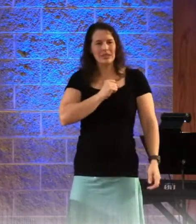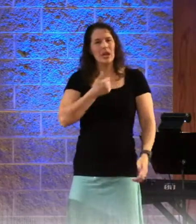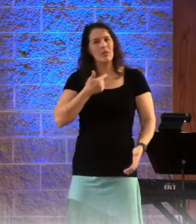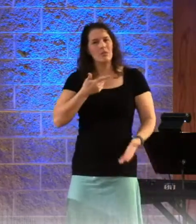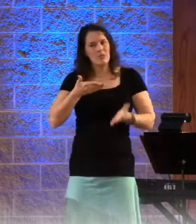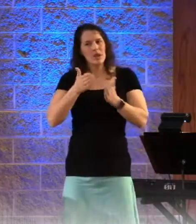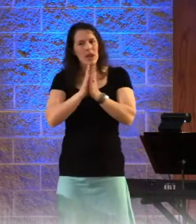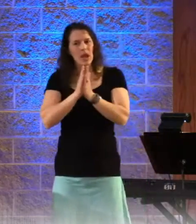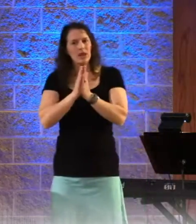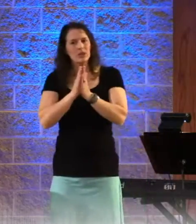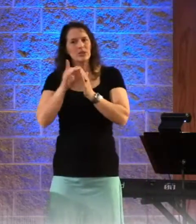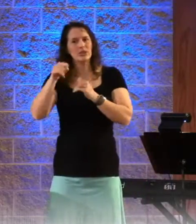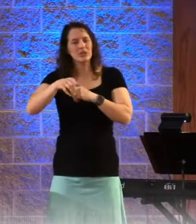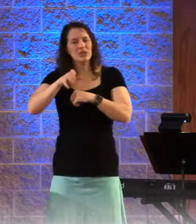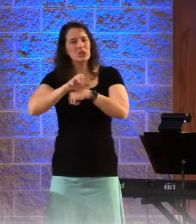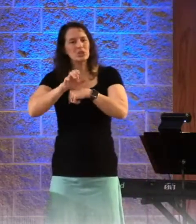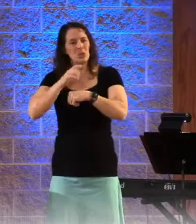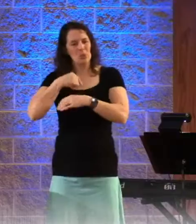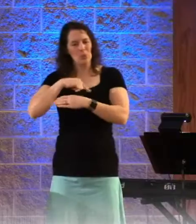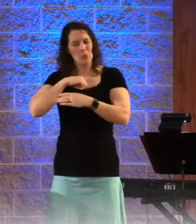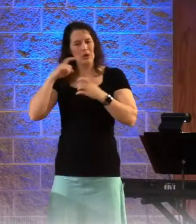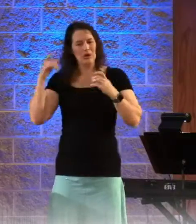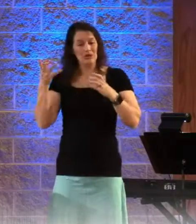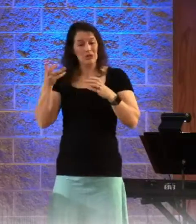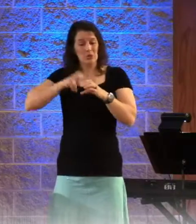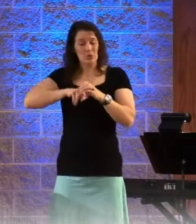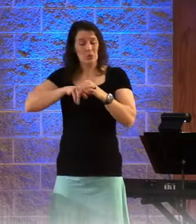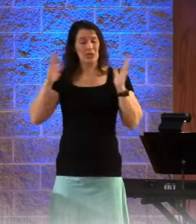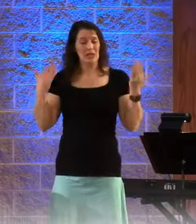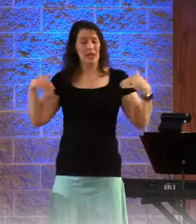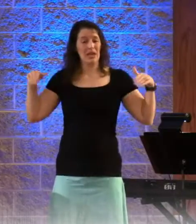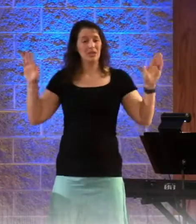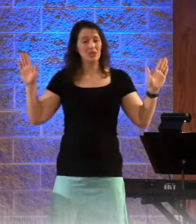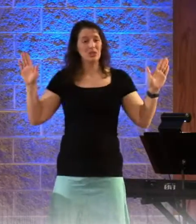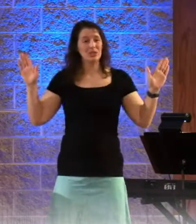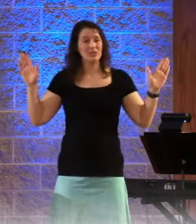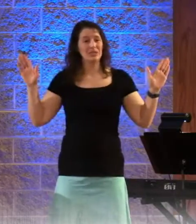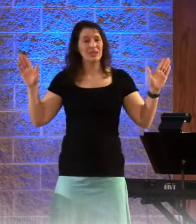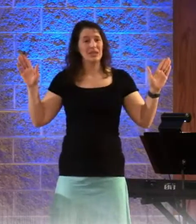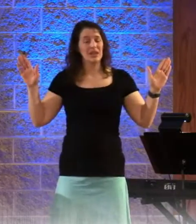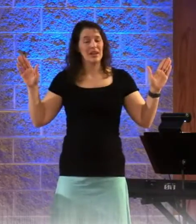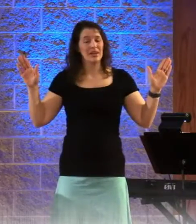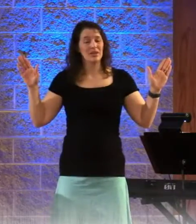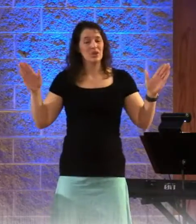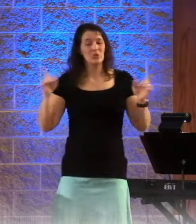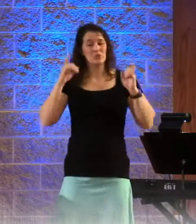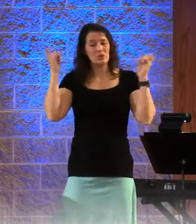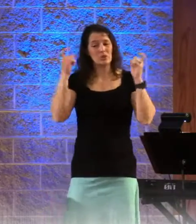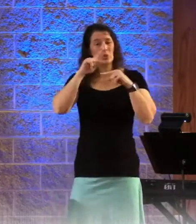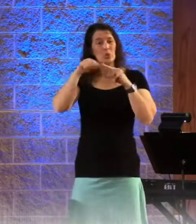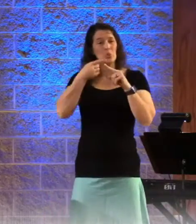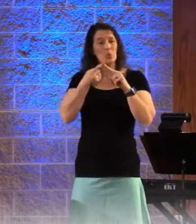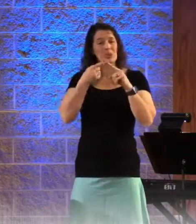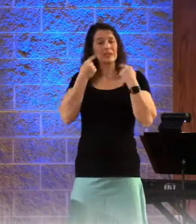those who will join the angels in rejoicing when a sinner comes home?